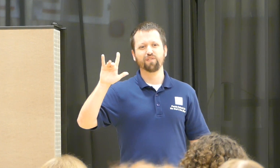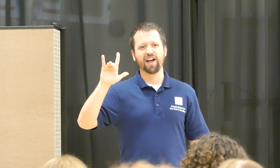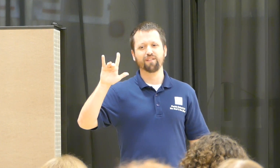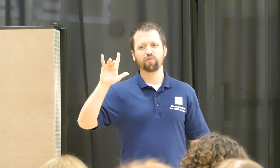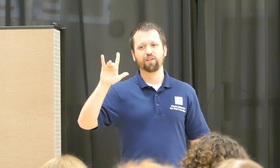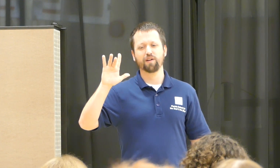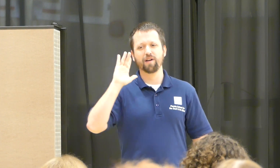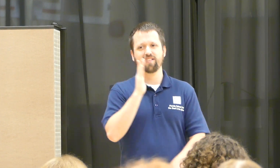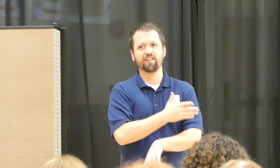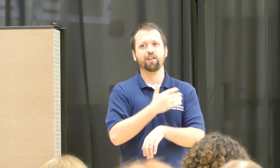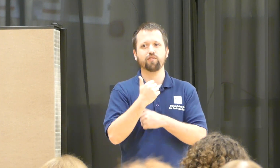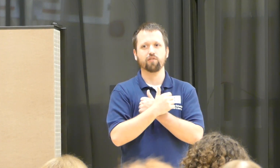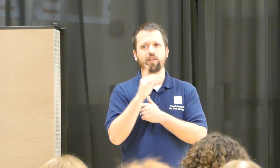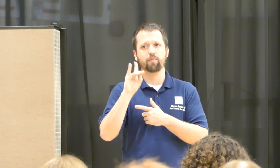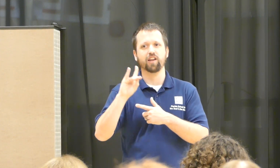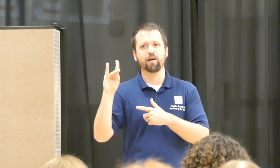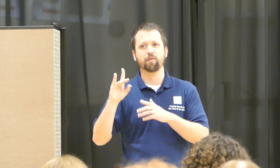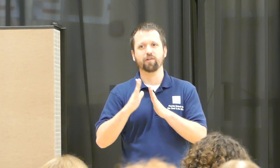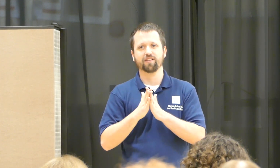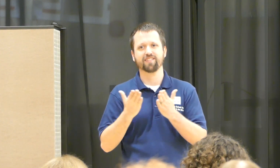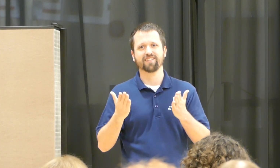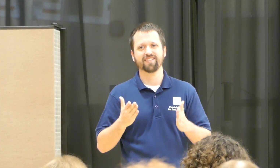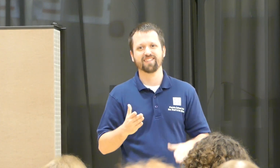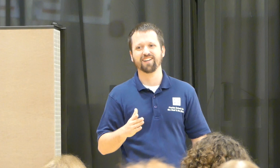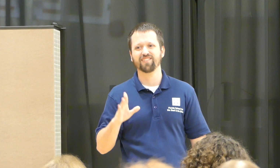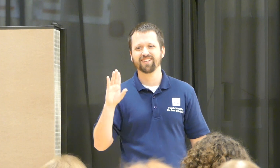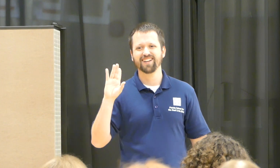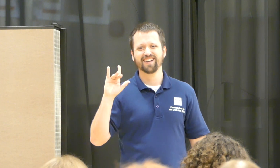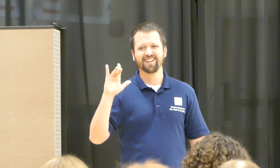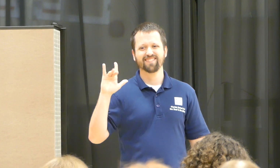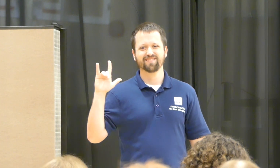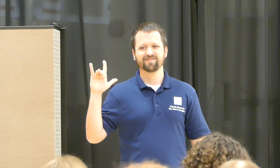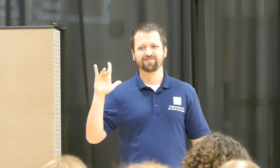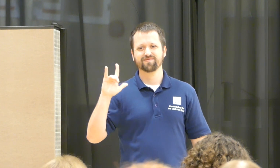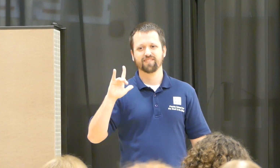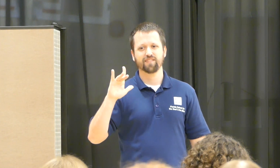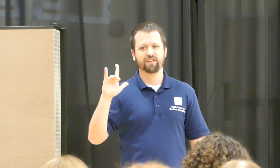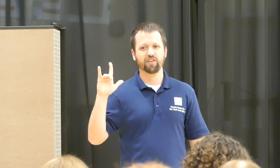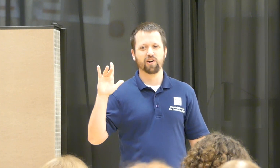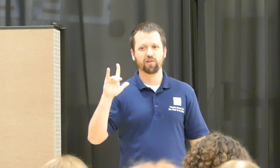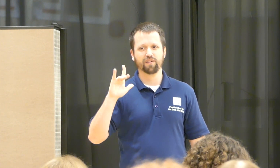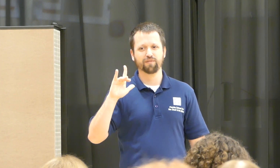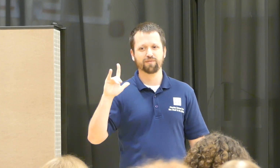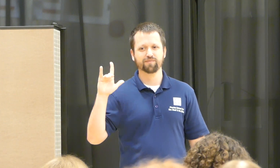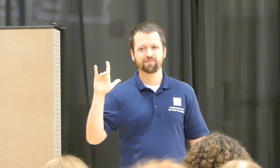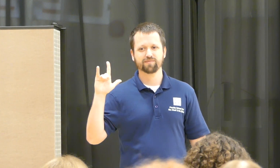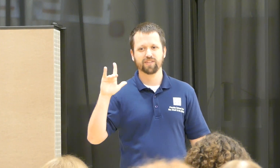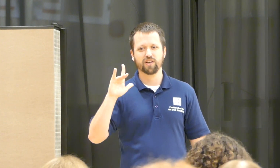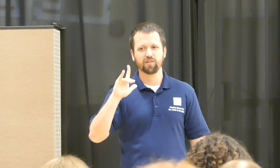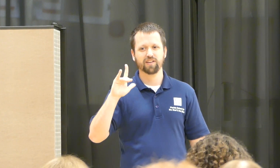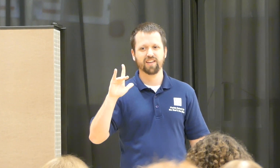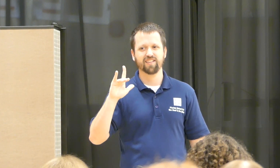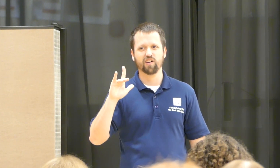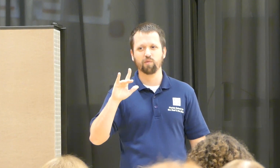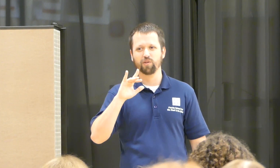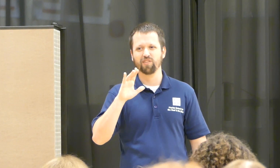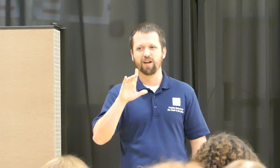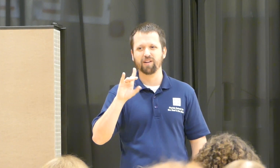25. My son loves those llama books. So, maybe y'all know kids that love those